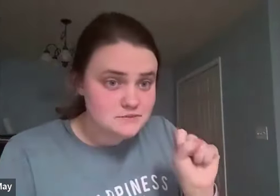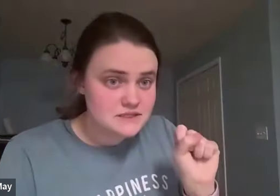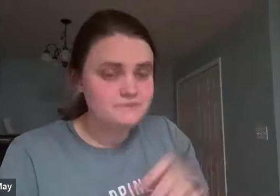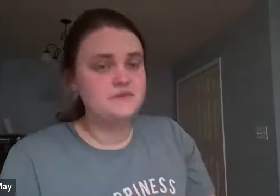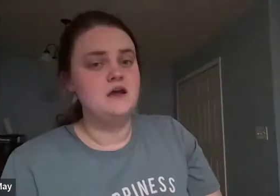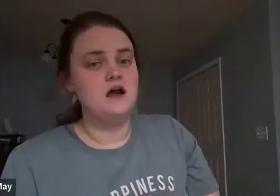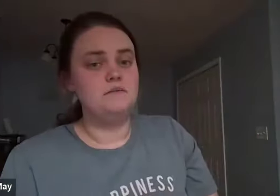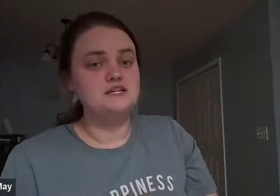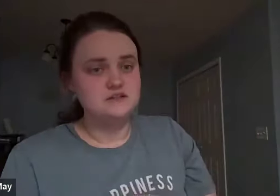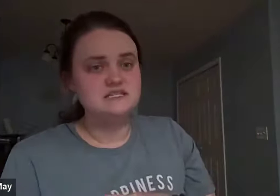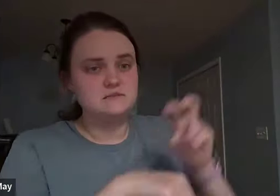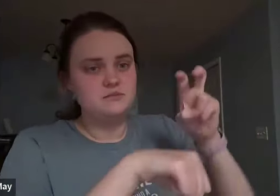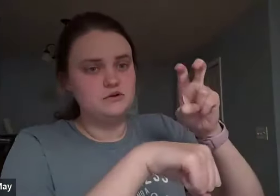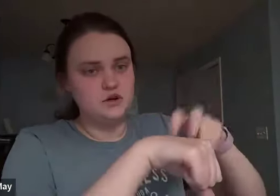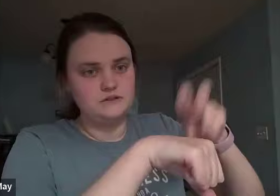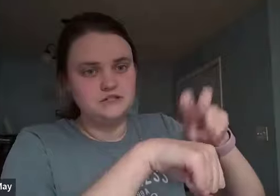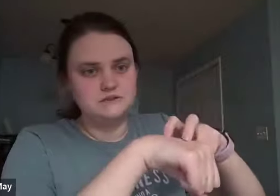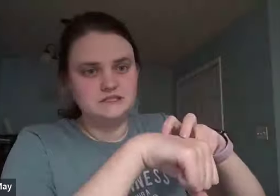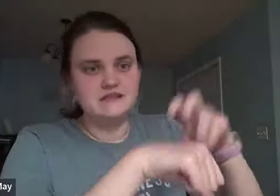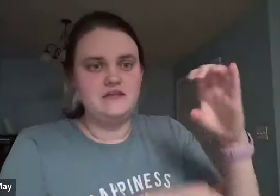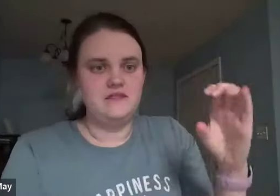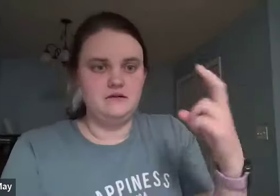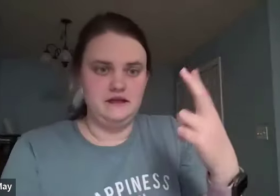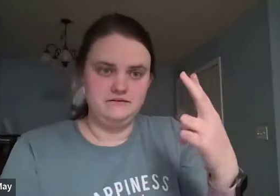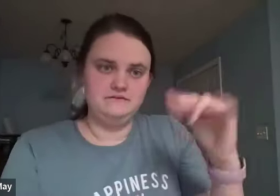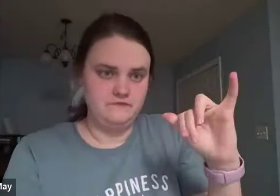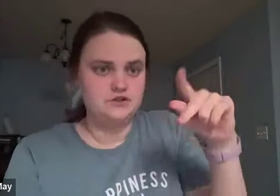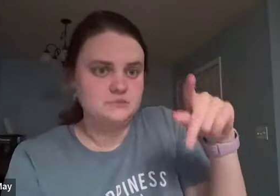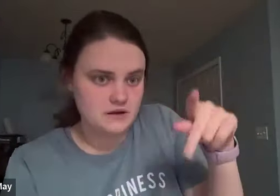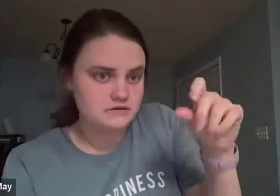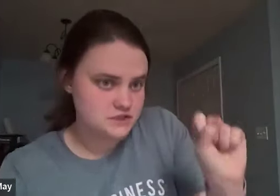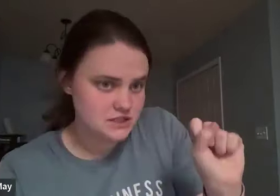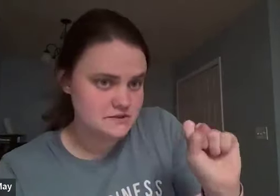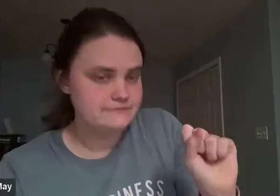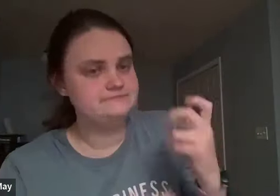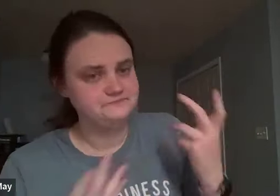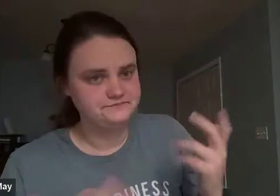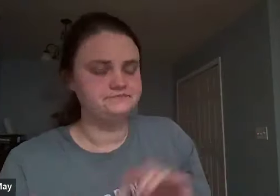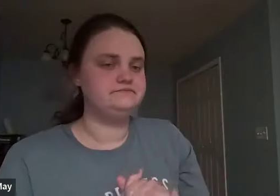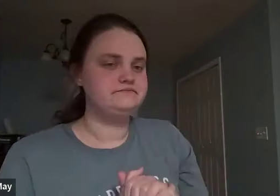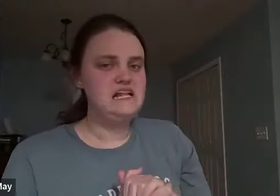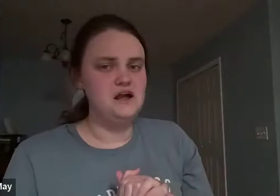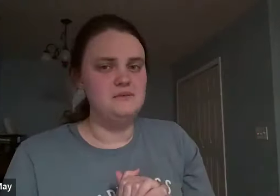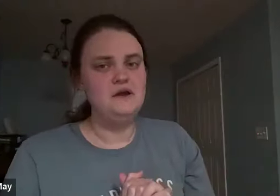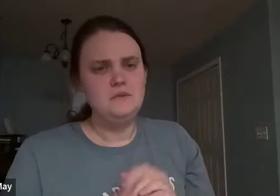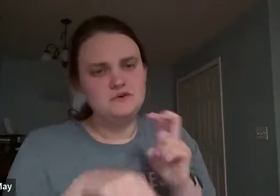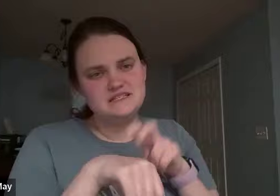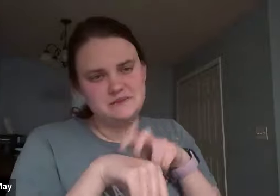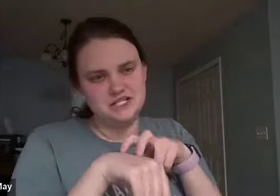chips. I do see some people will go and then they'll like fingerspell chips. But most of the time I just see